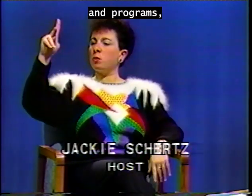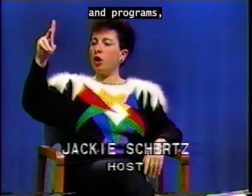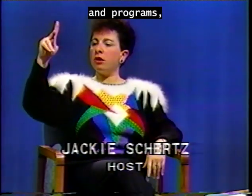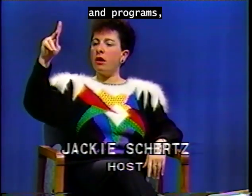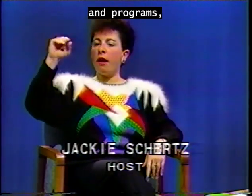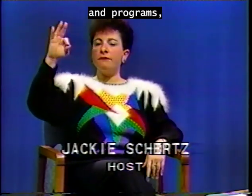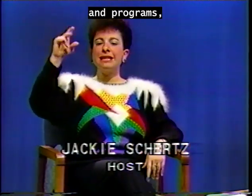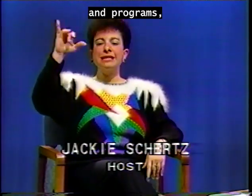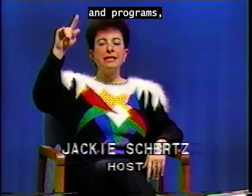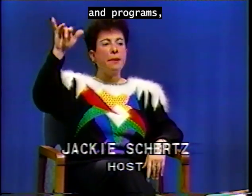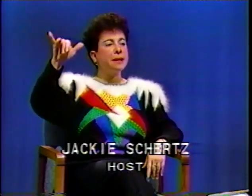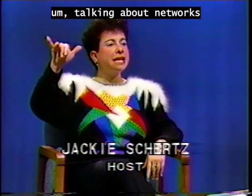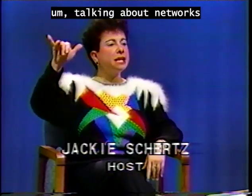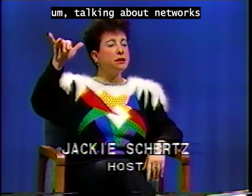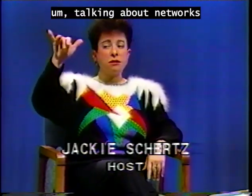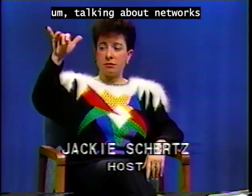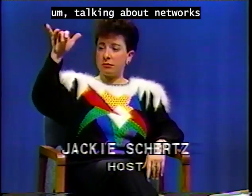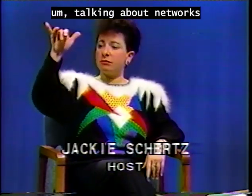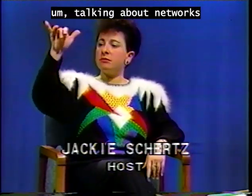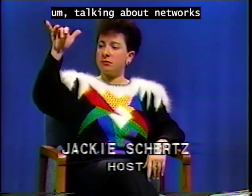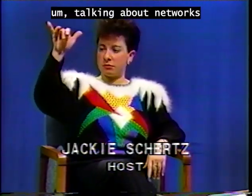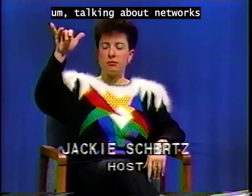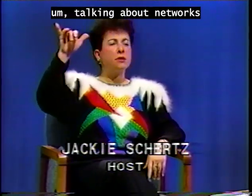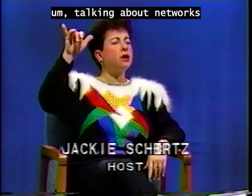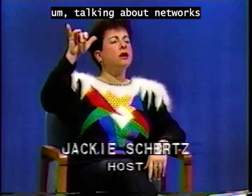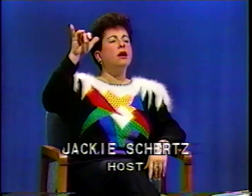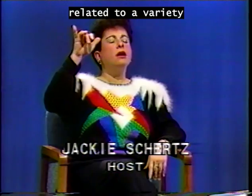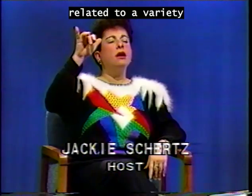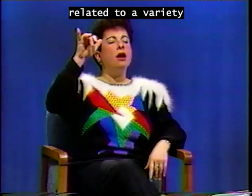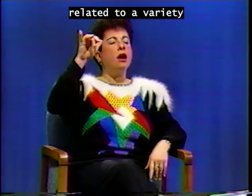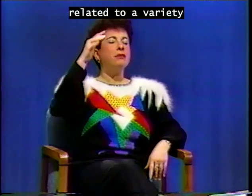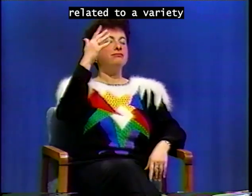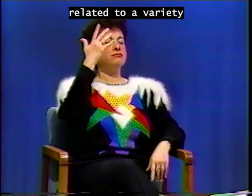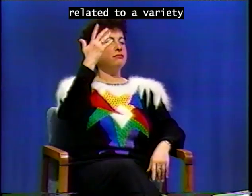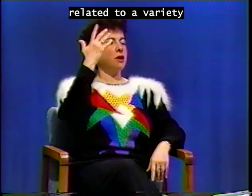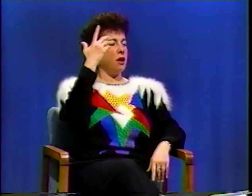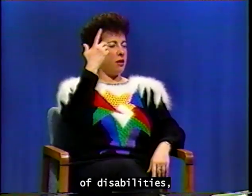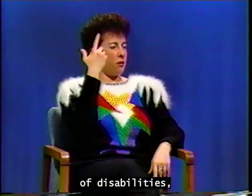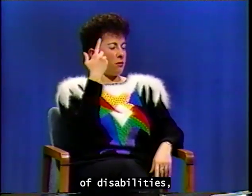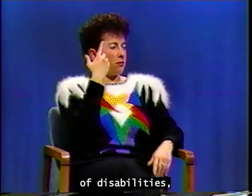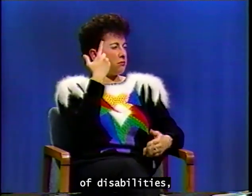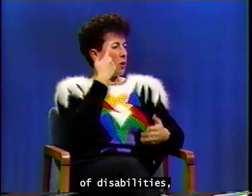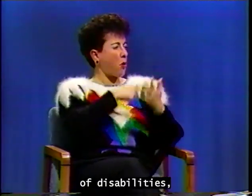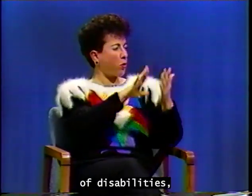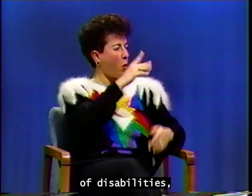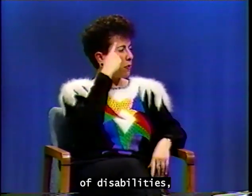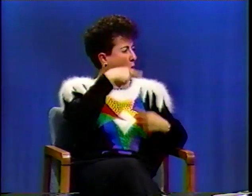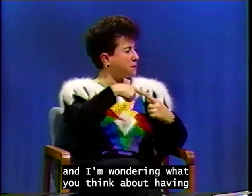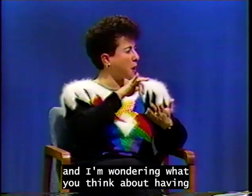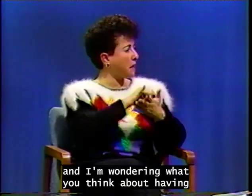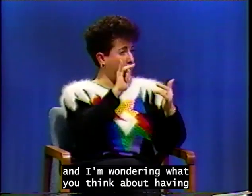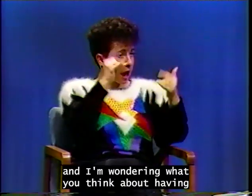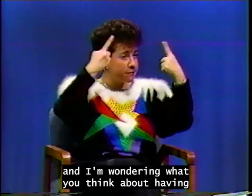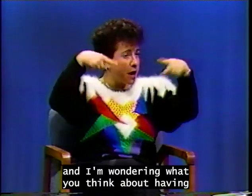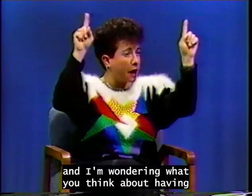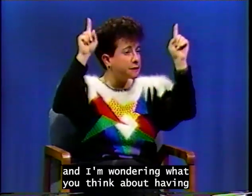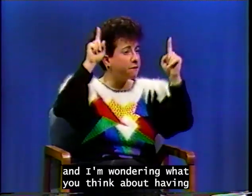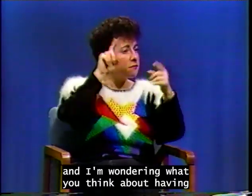and programs, talking about networks related to a variety of disabilities. And I'm